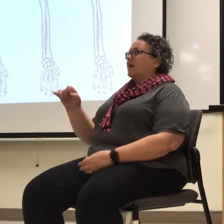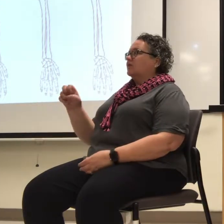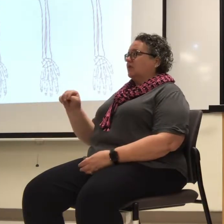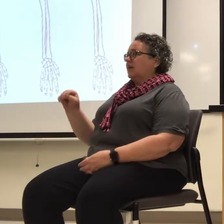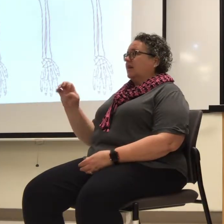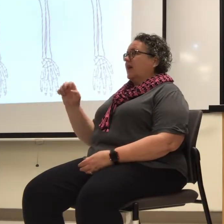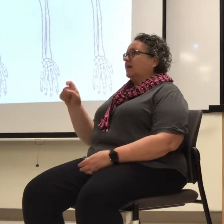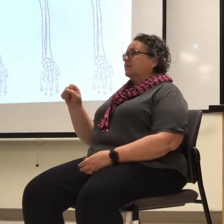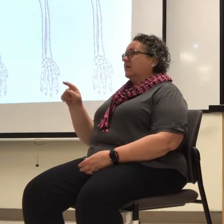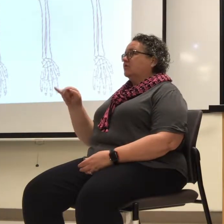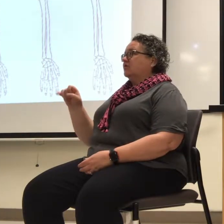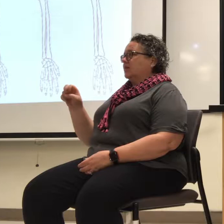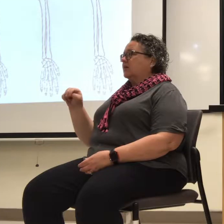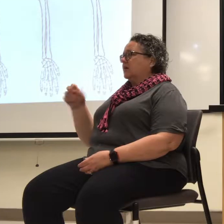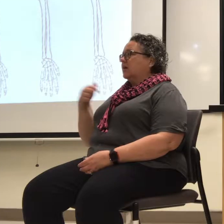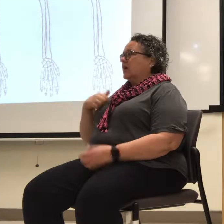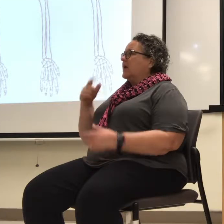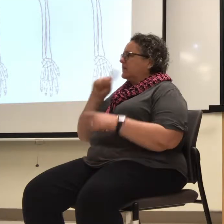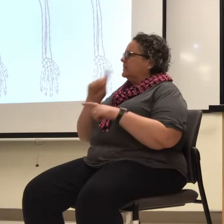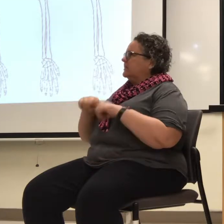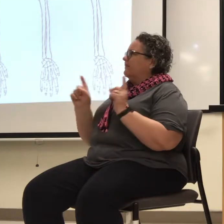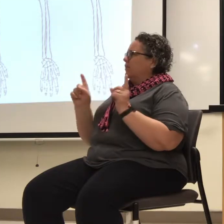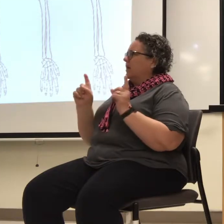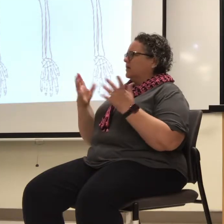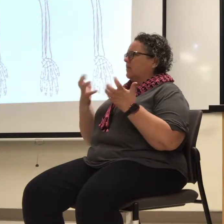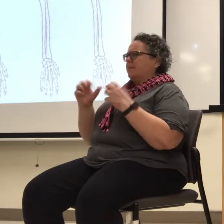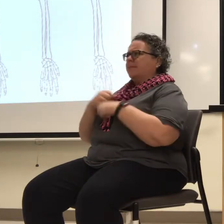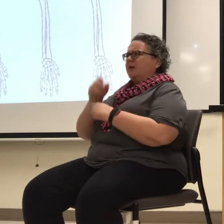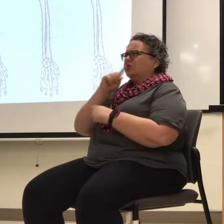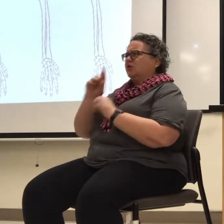about abduction and extension here, I just wanted to make sure that was clear.